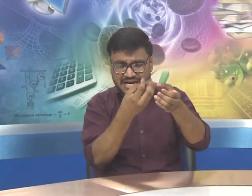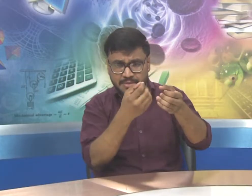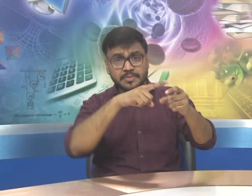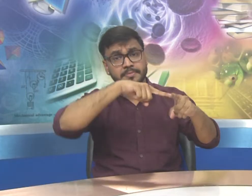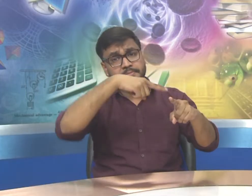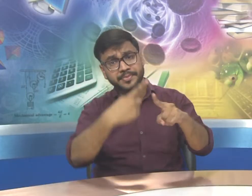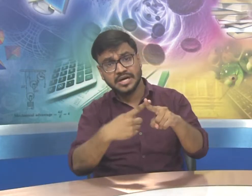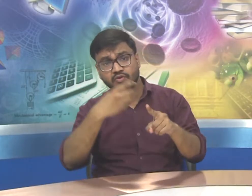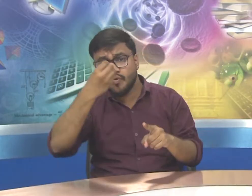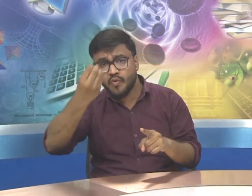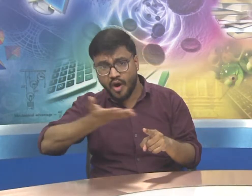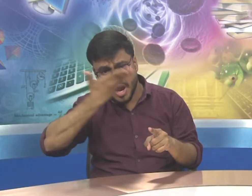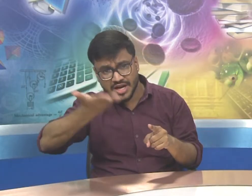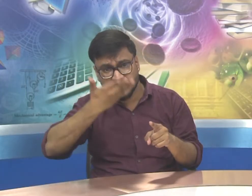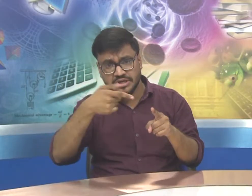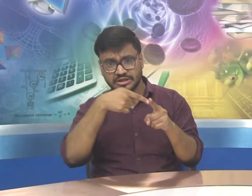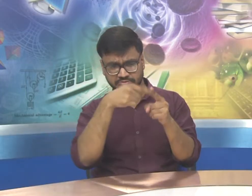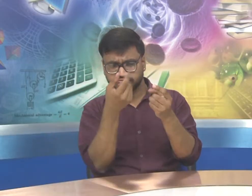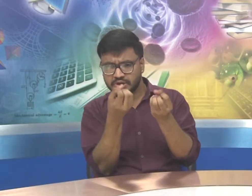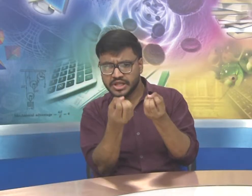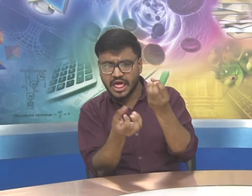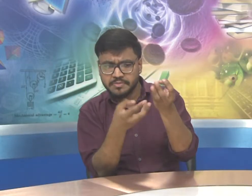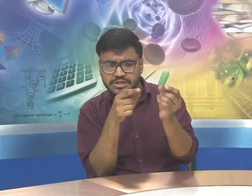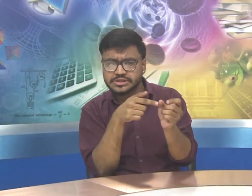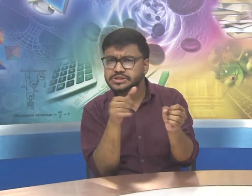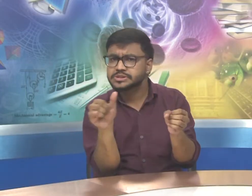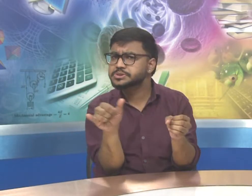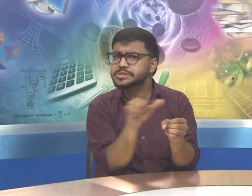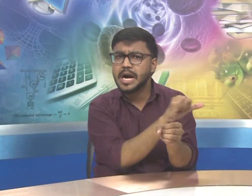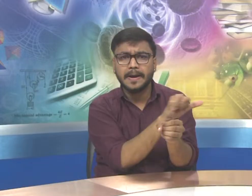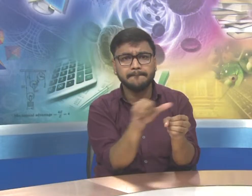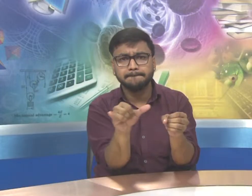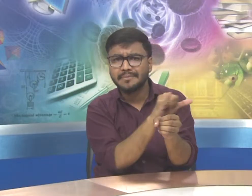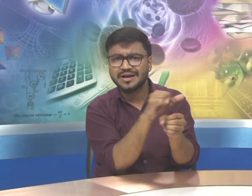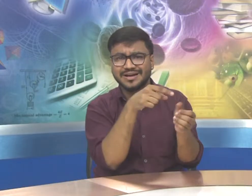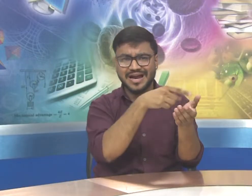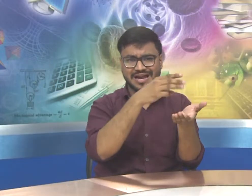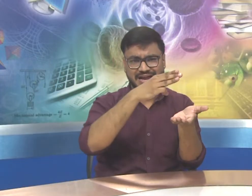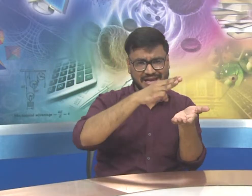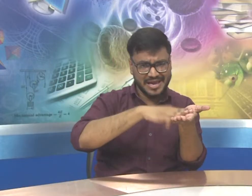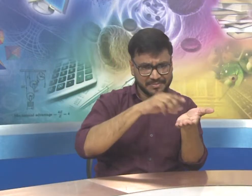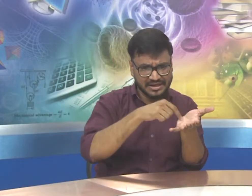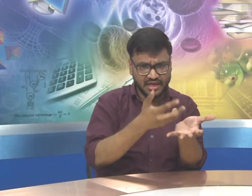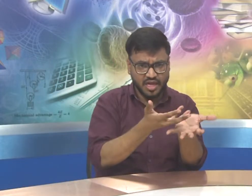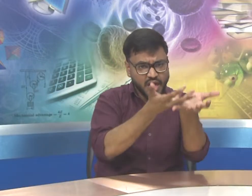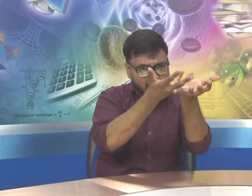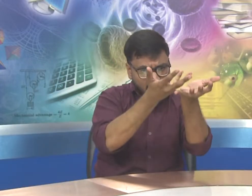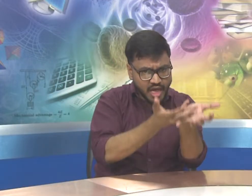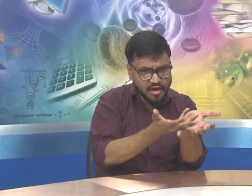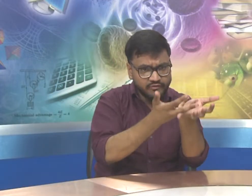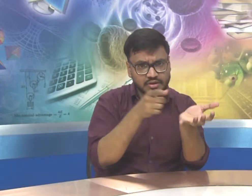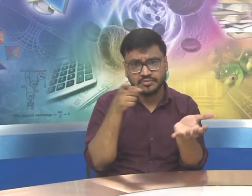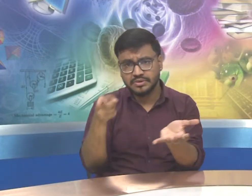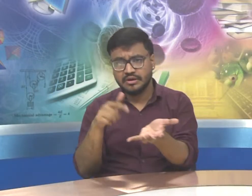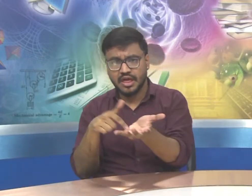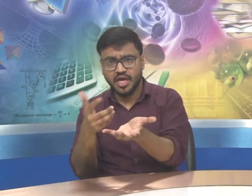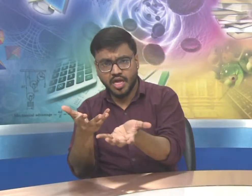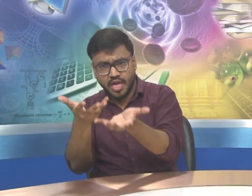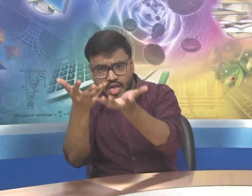mass of mercury and oxygen was equal to the